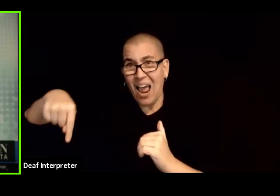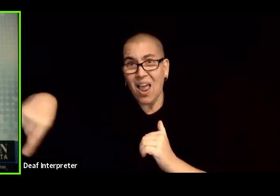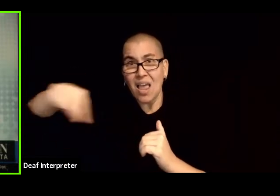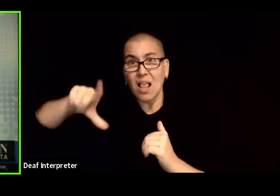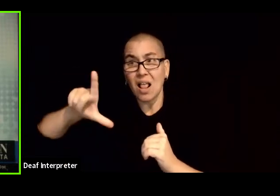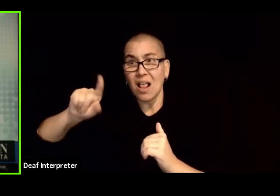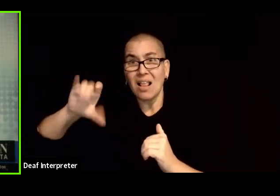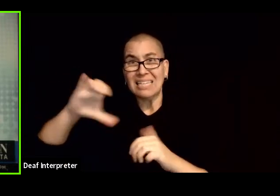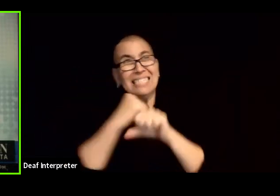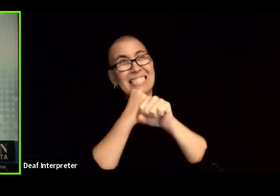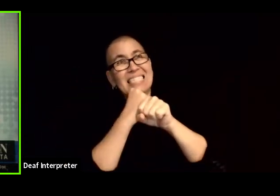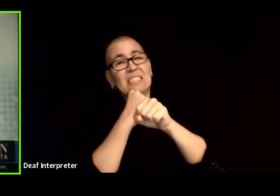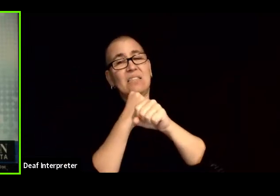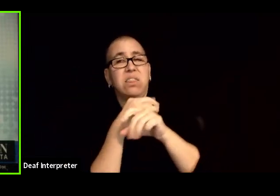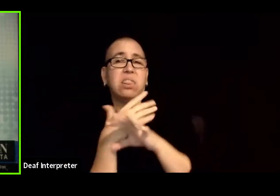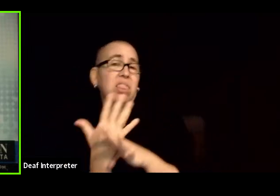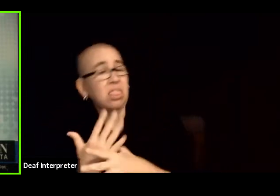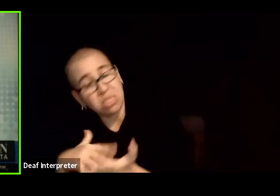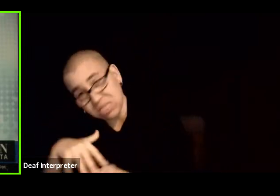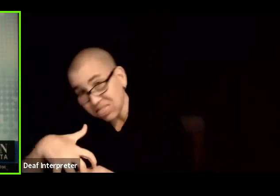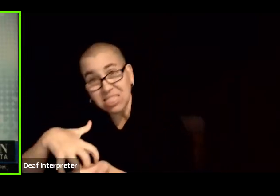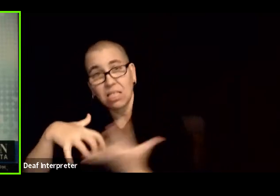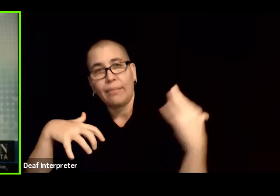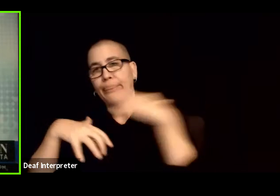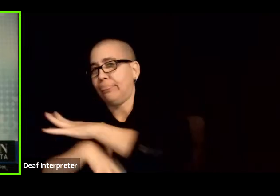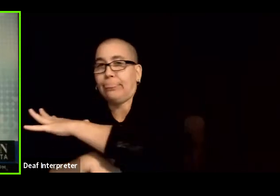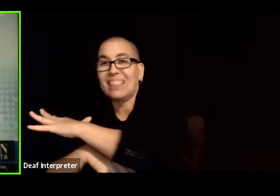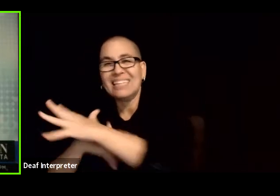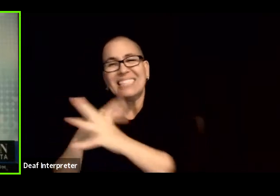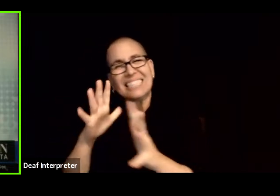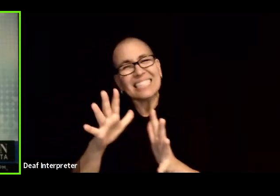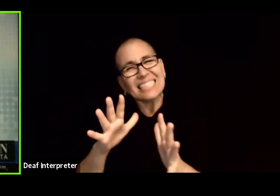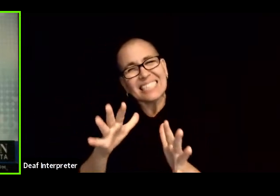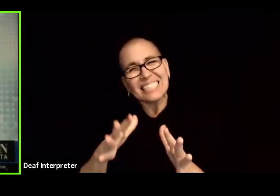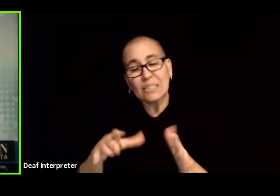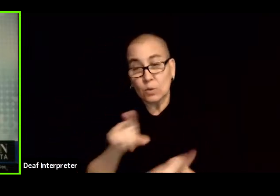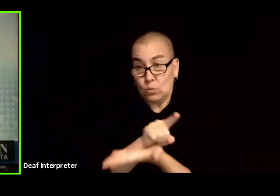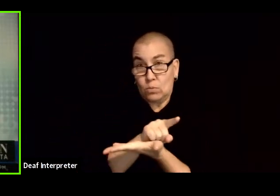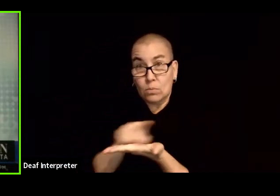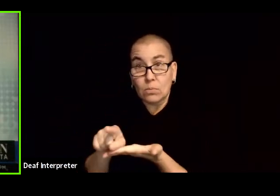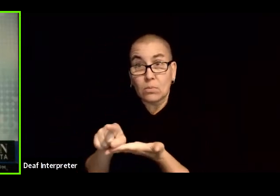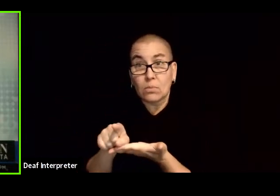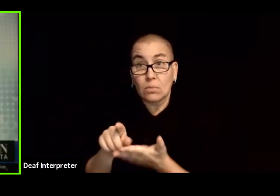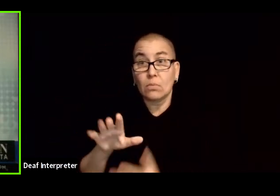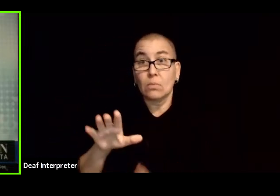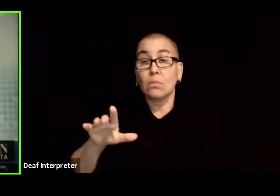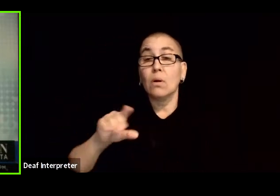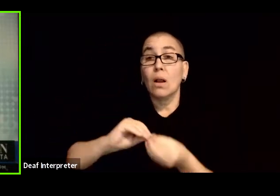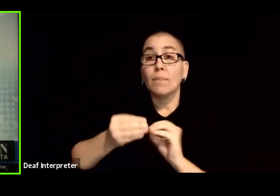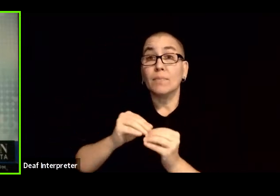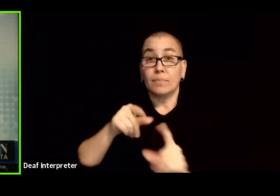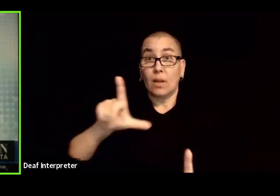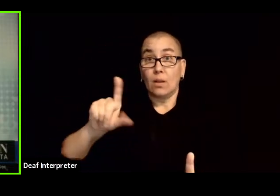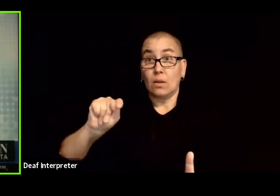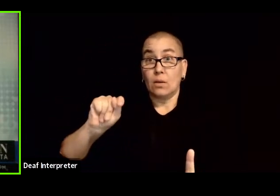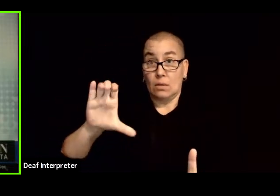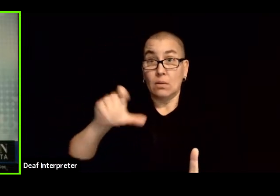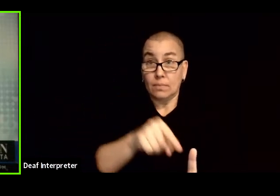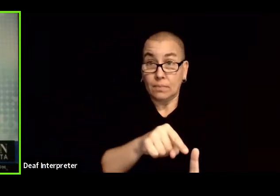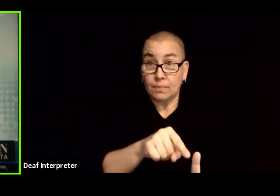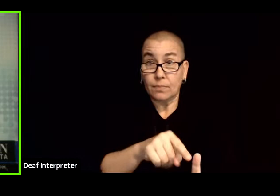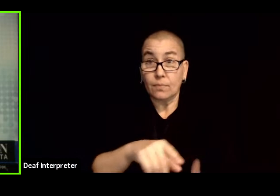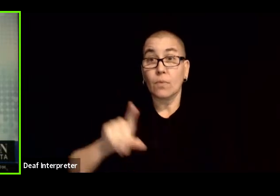some alarming numbers, including 186 new cases in long-term care on Tuesday